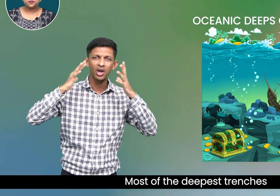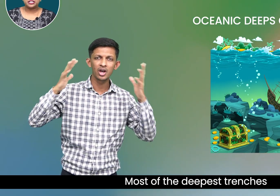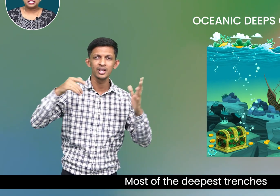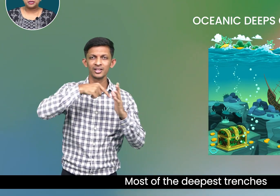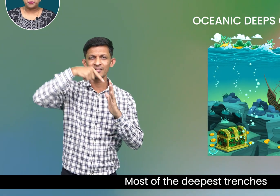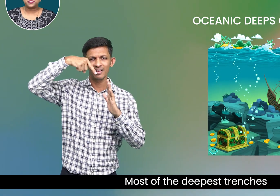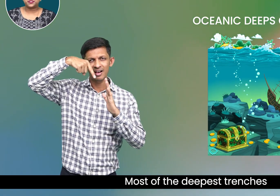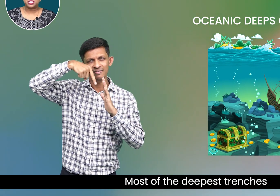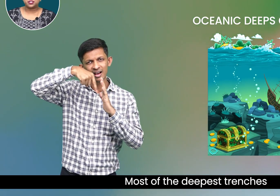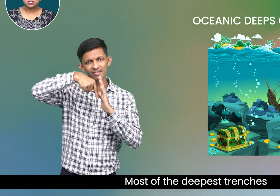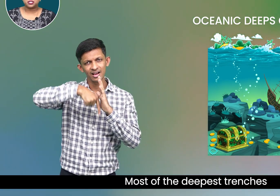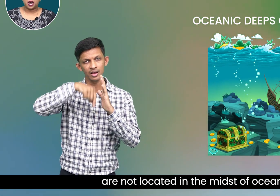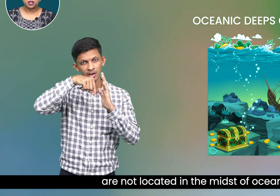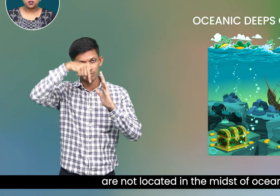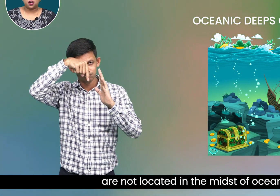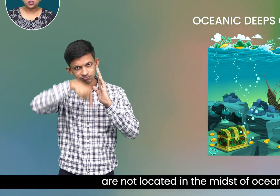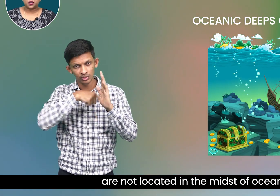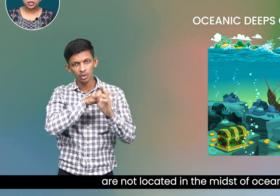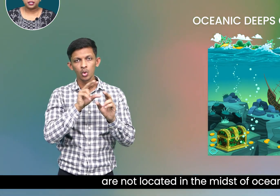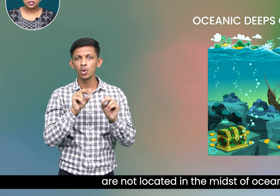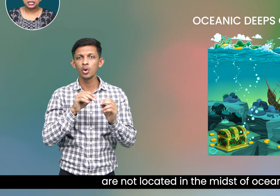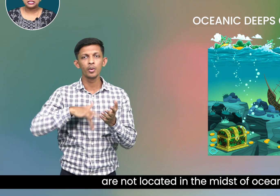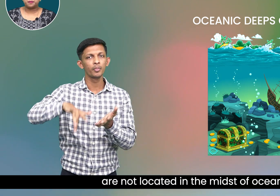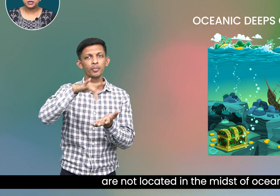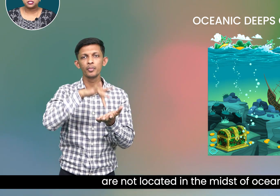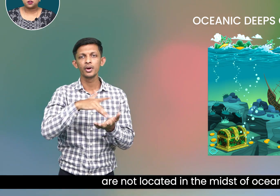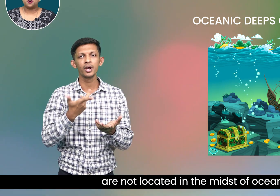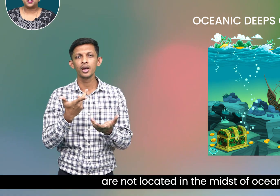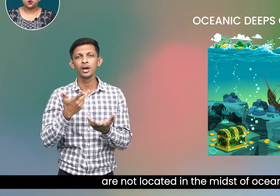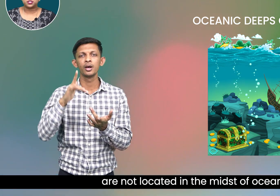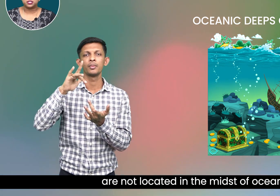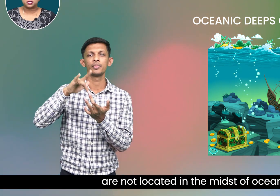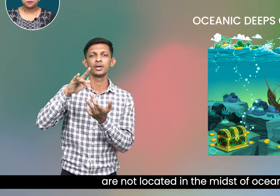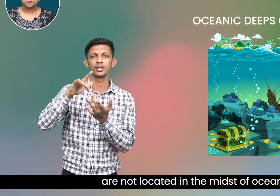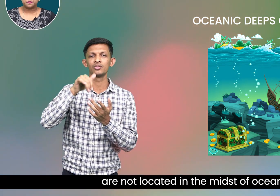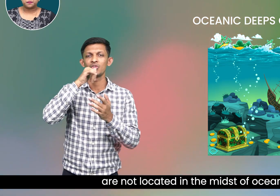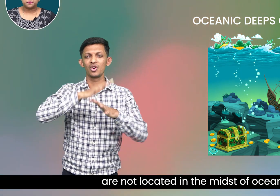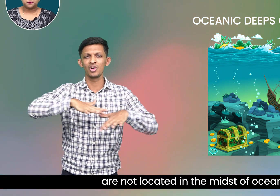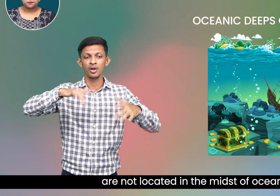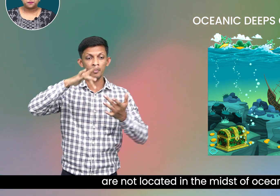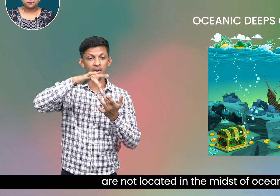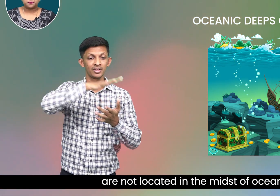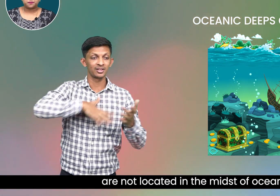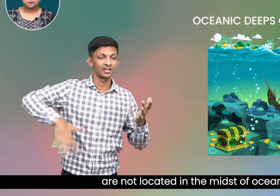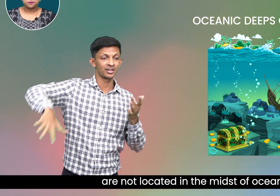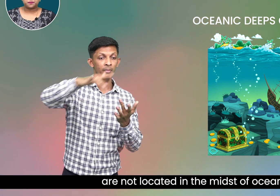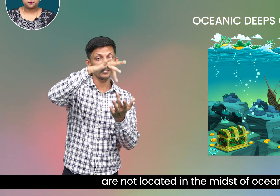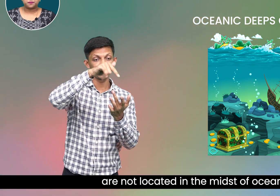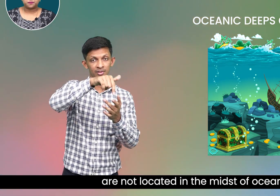Most of the deepest trenches are not located in the midst of the oceans.